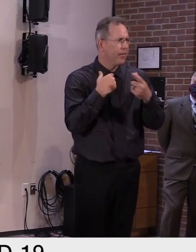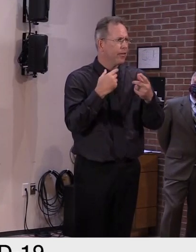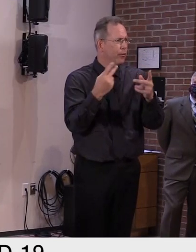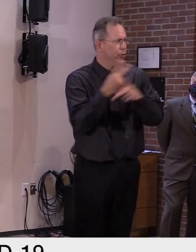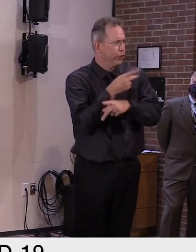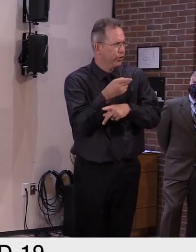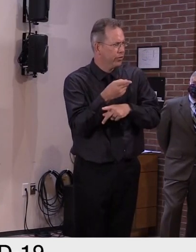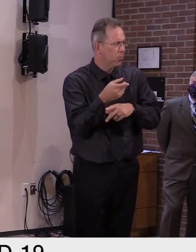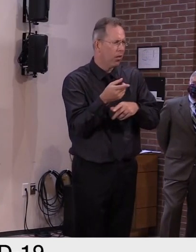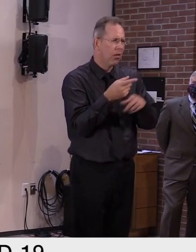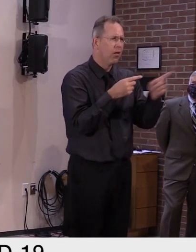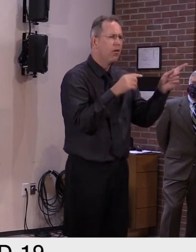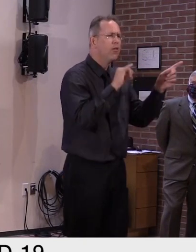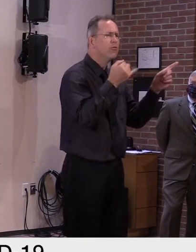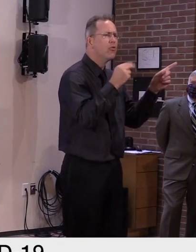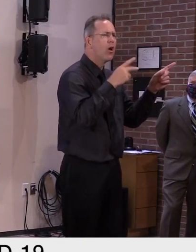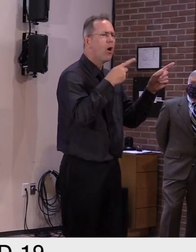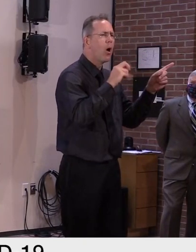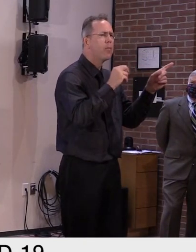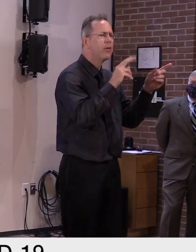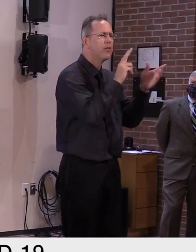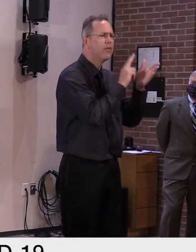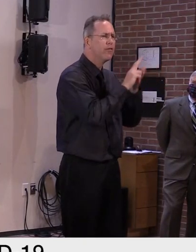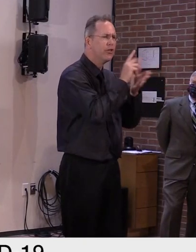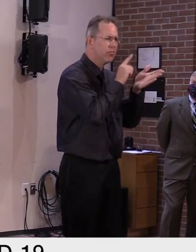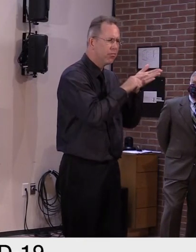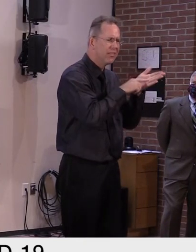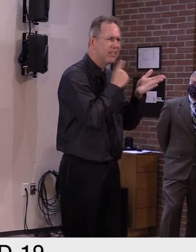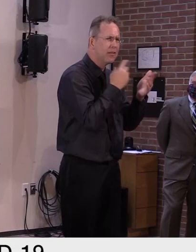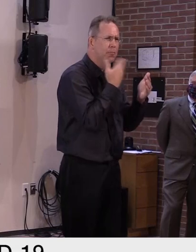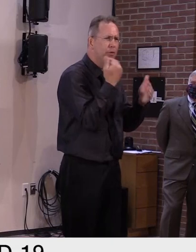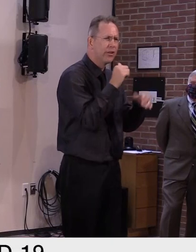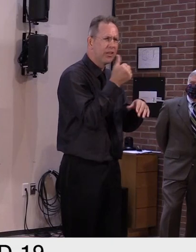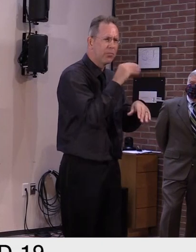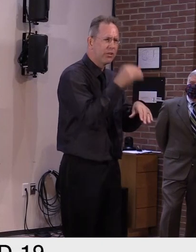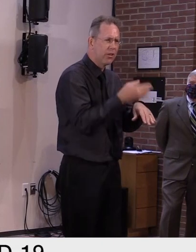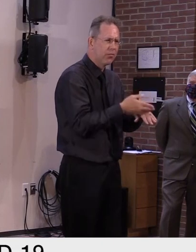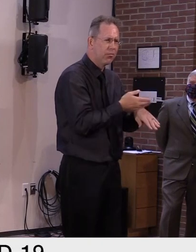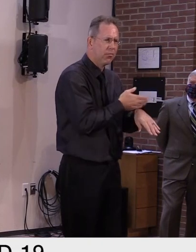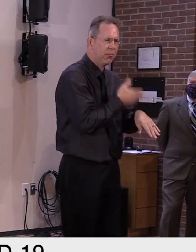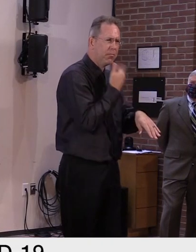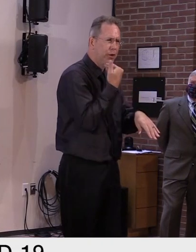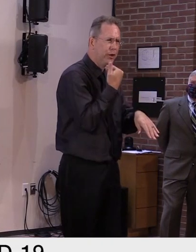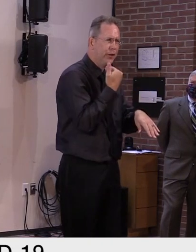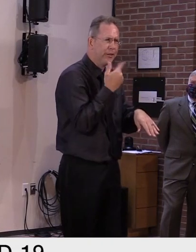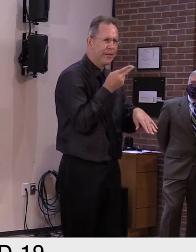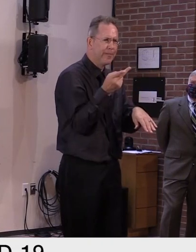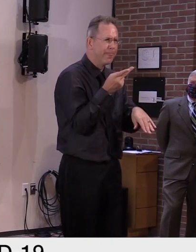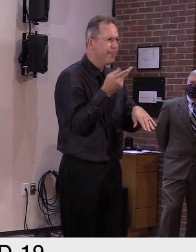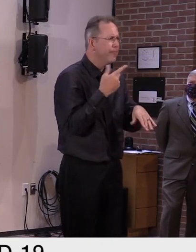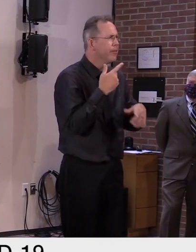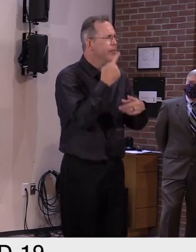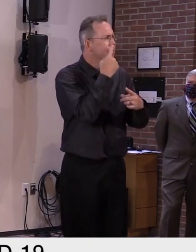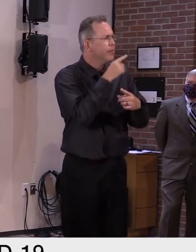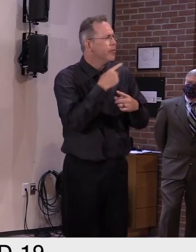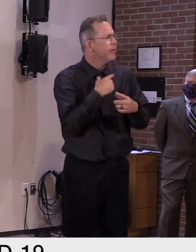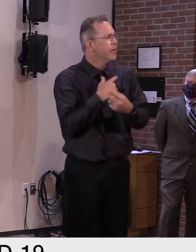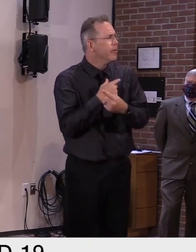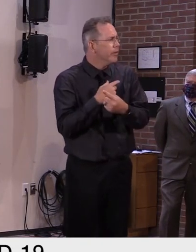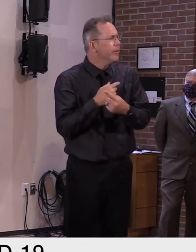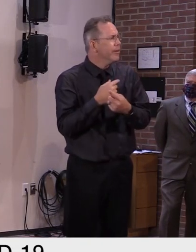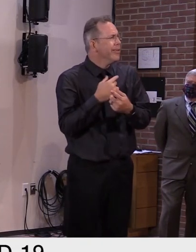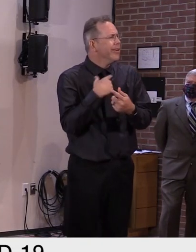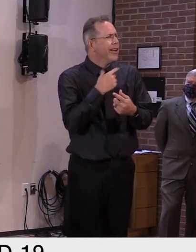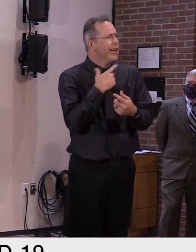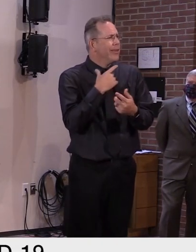is somewhat of a source of frustration for all of us as we see, if I see on CNN, where all of a